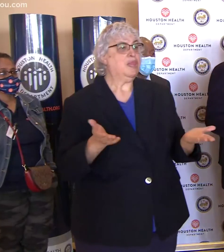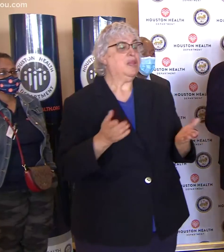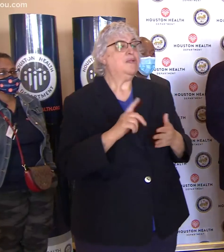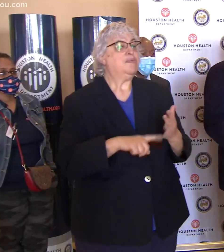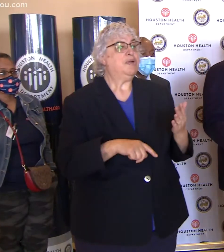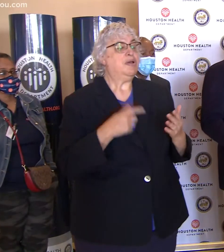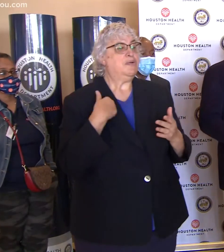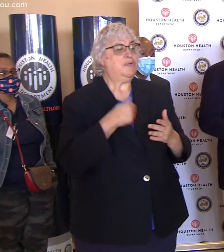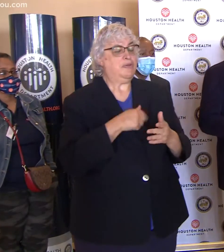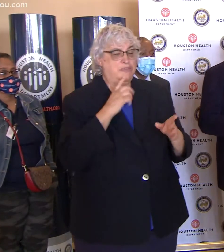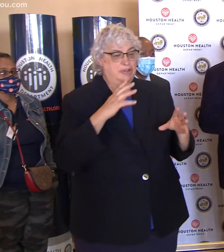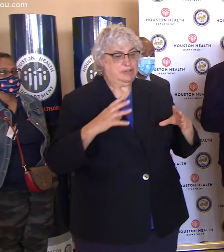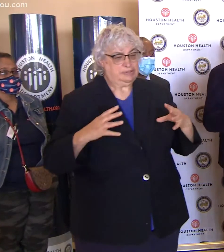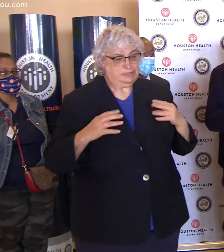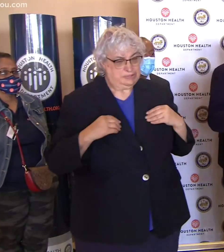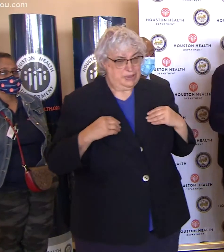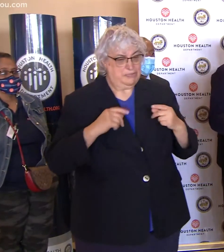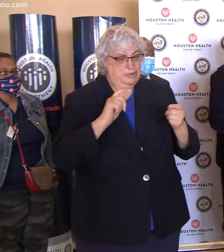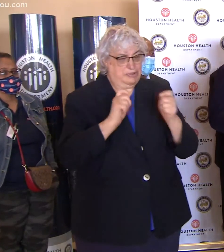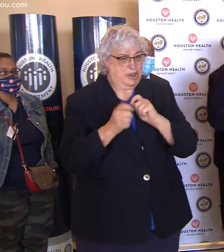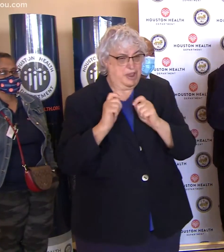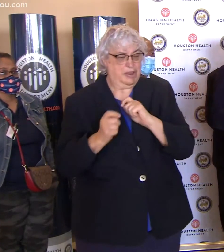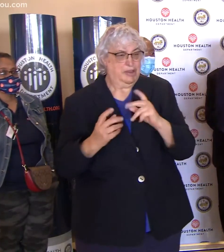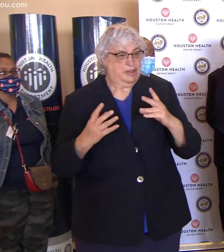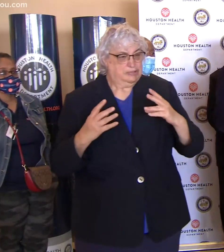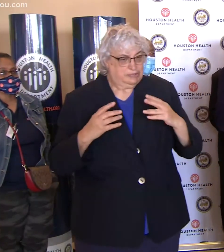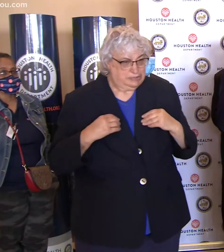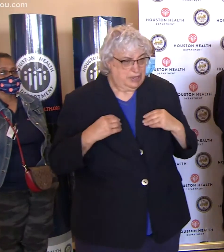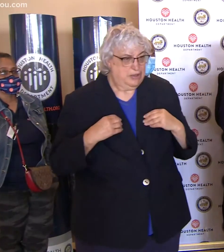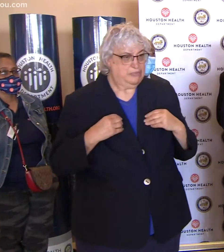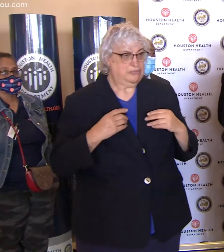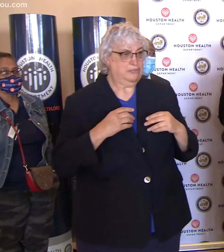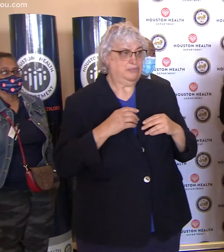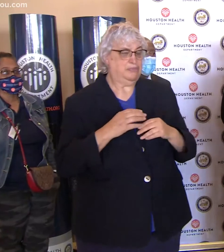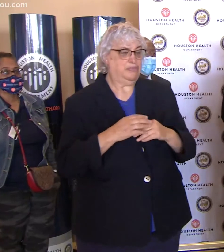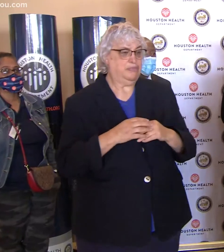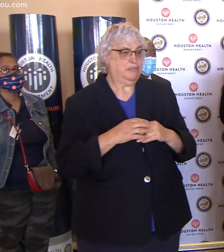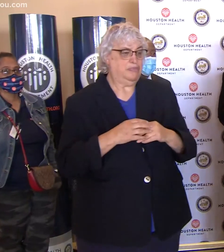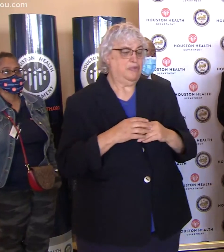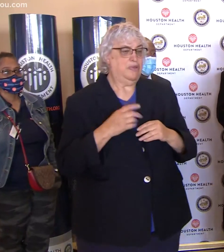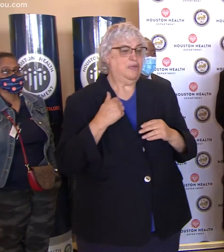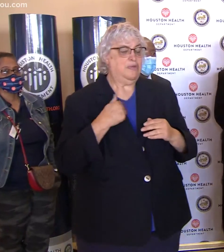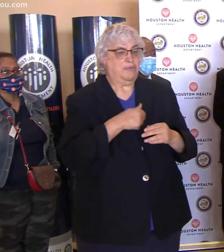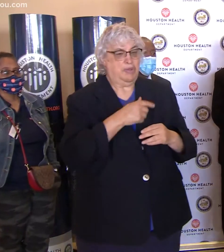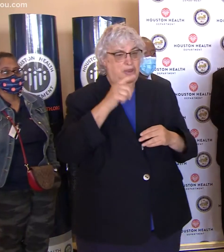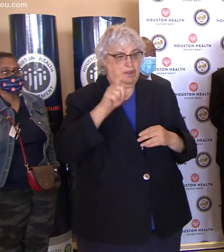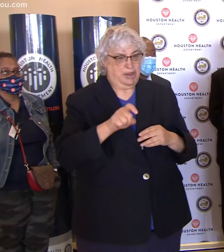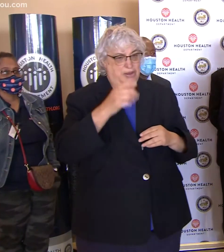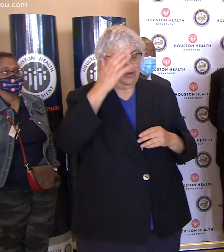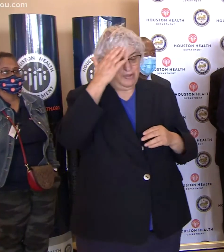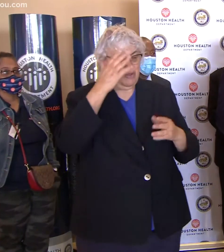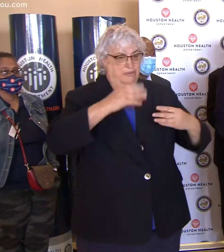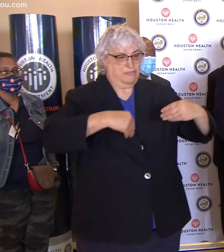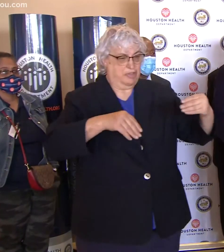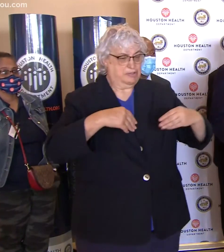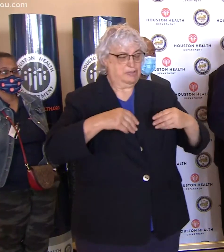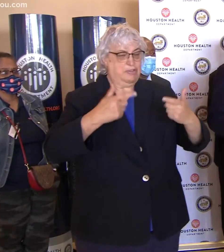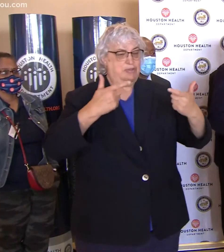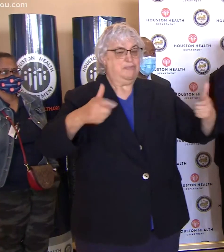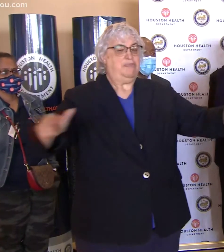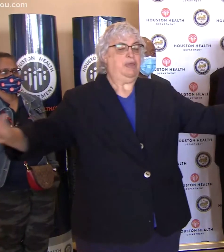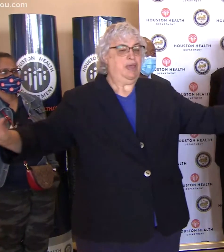have to be nimble in our approach to delivering this vaccine throughout the community. We know that we need to establish mega